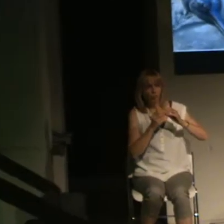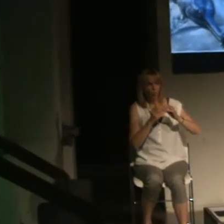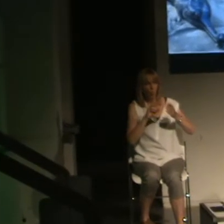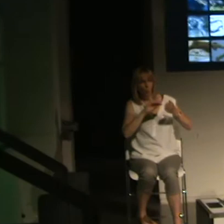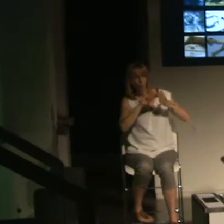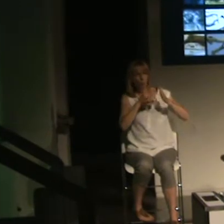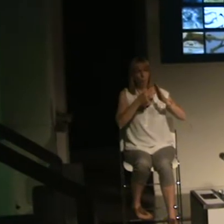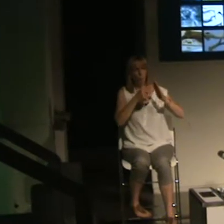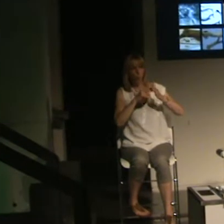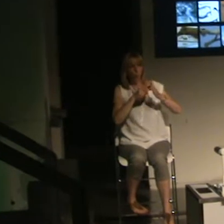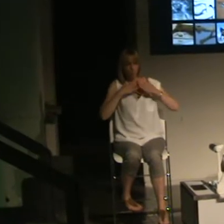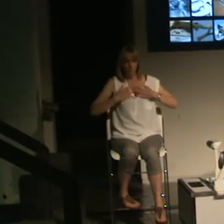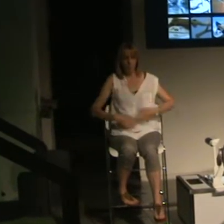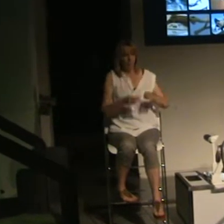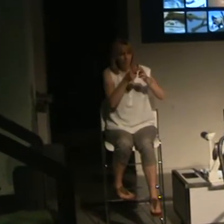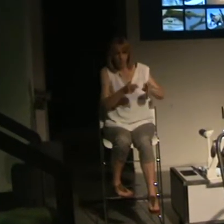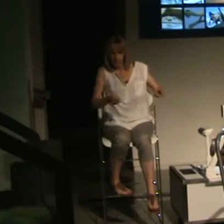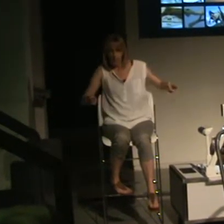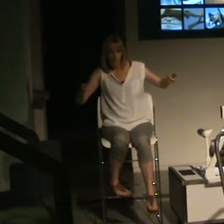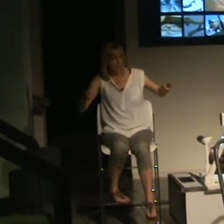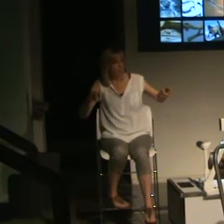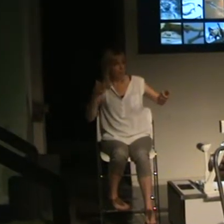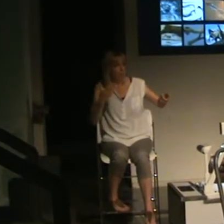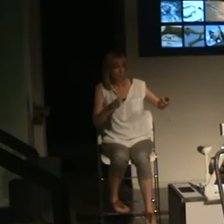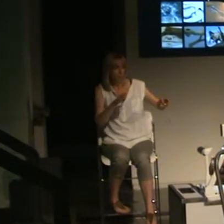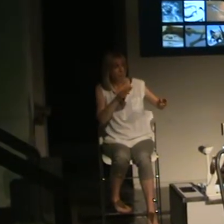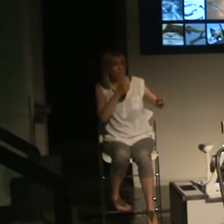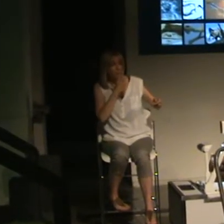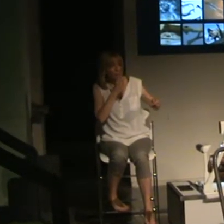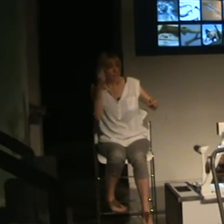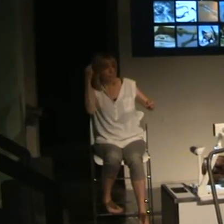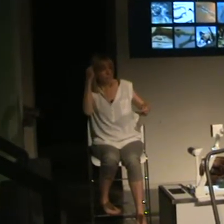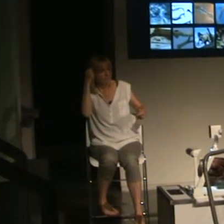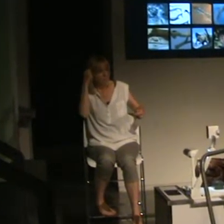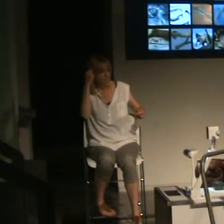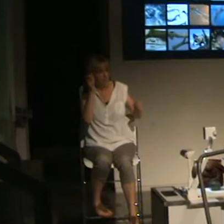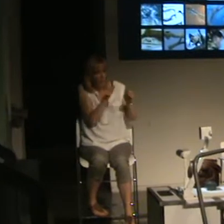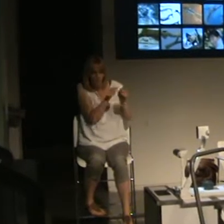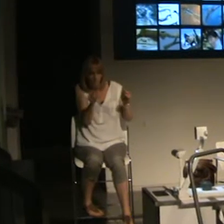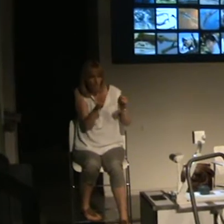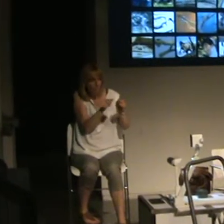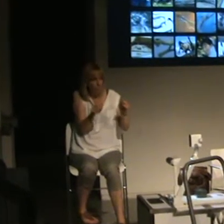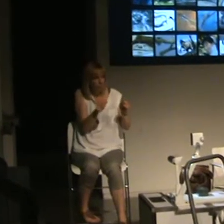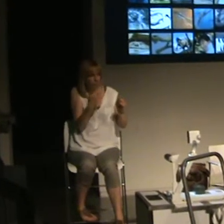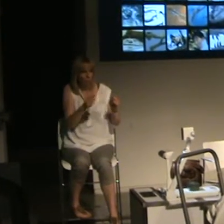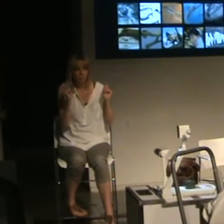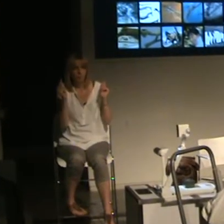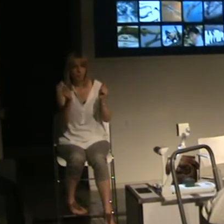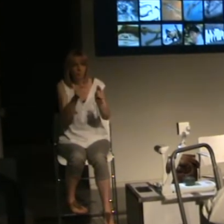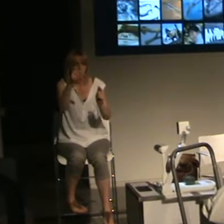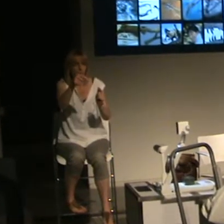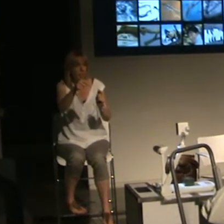of a crocodile from only a skull. So you measure it from the tip of the